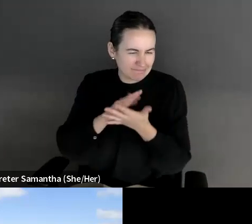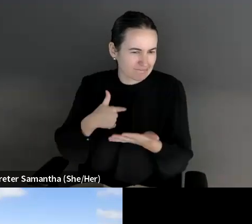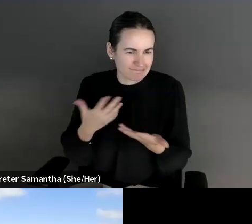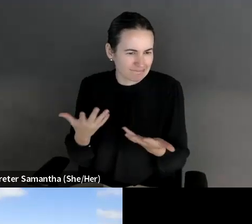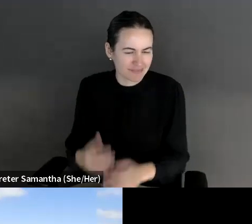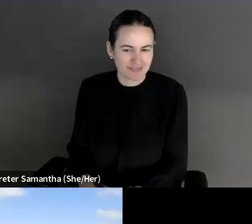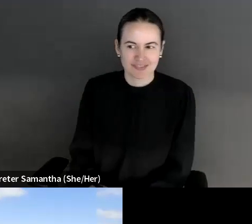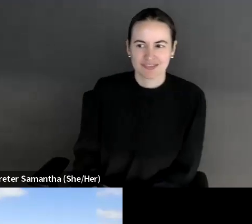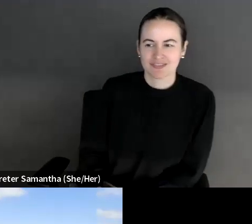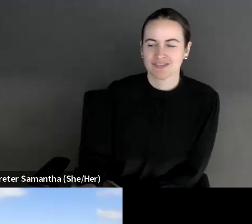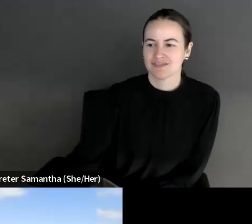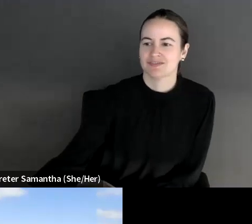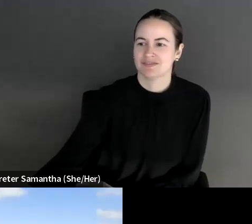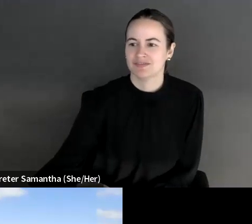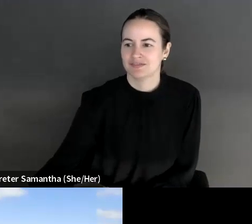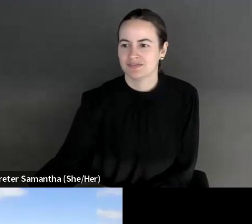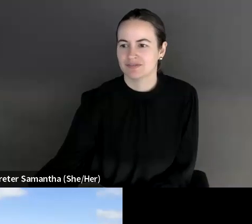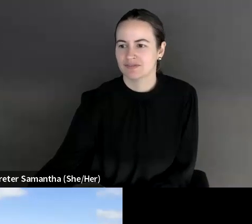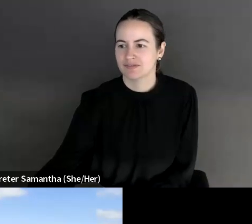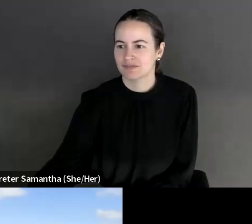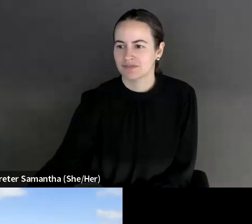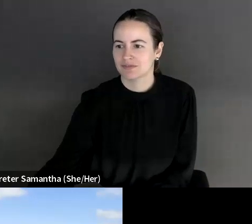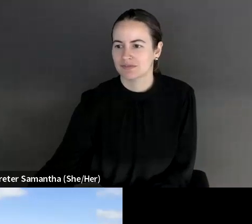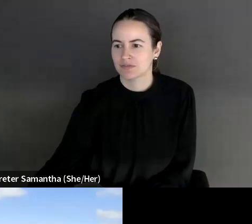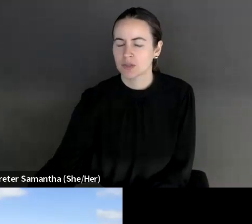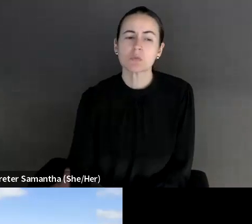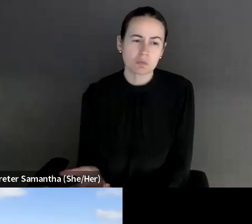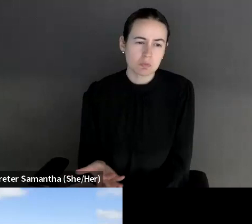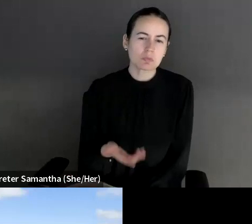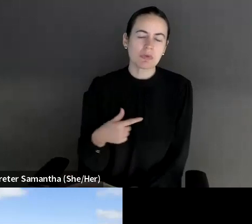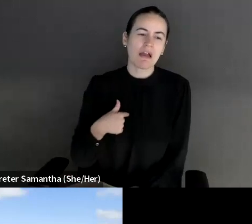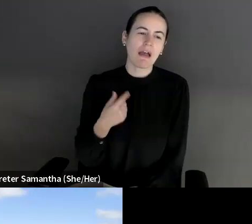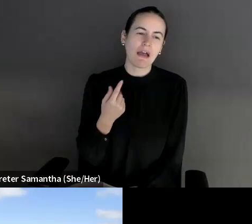It would relate partly to it, but also partly not.